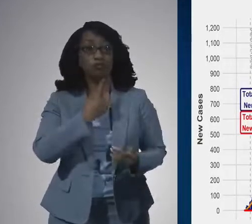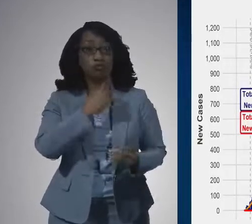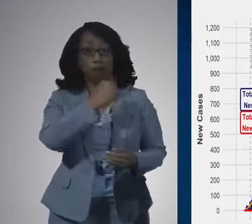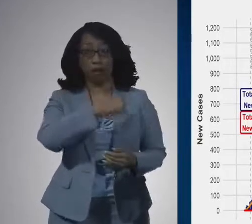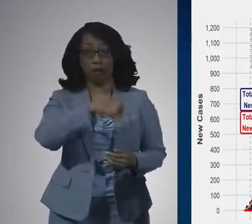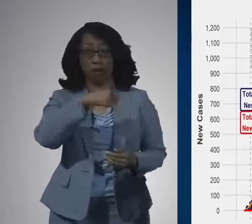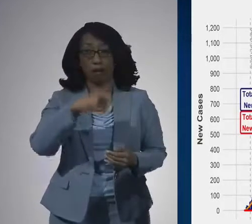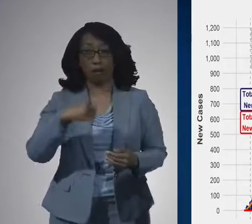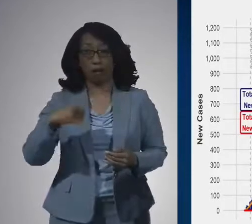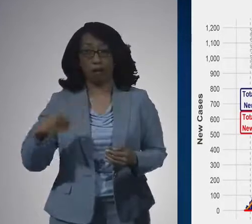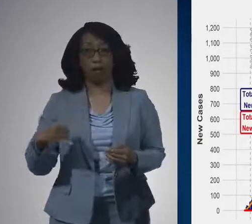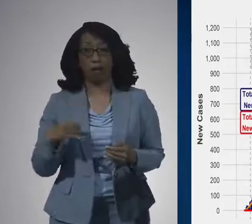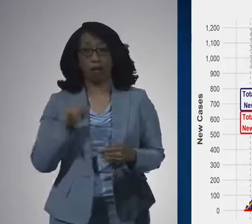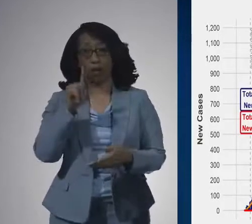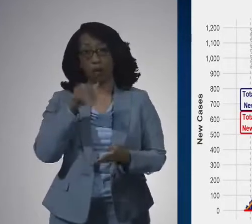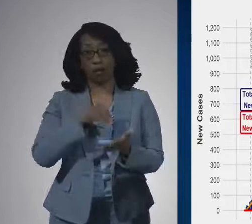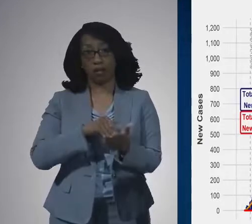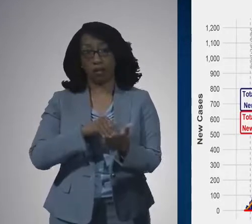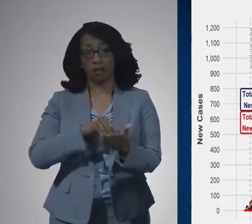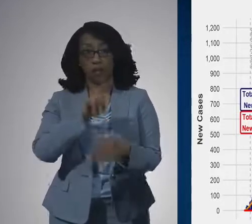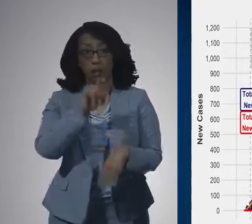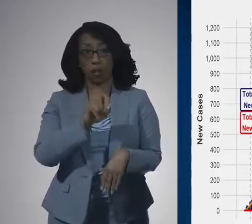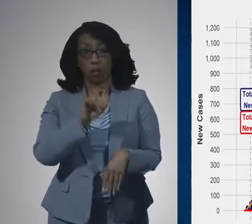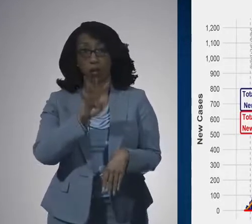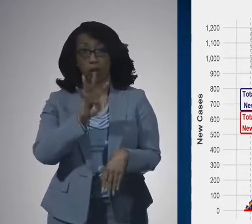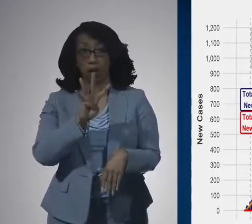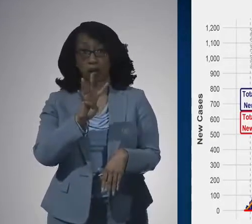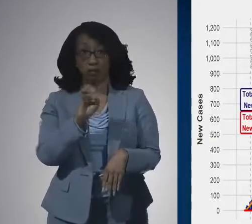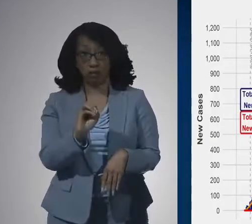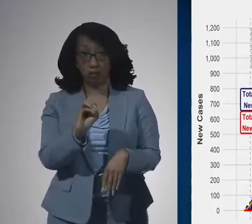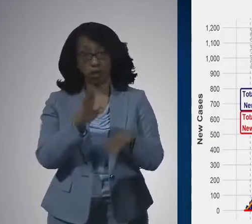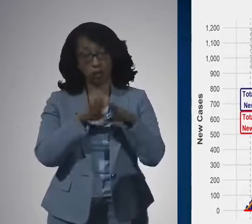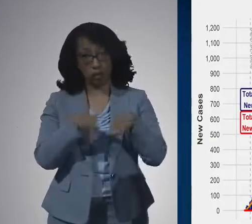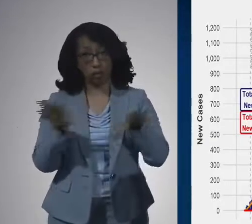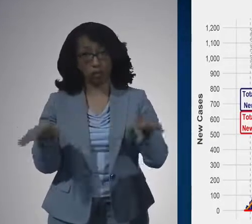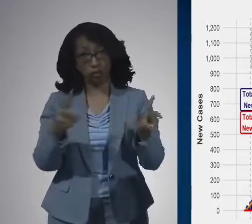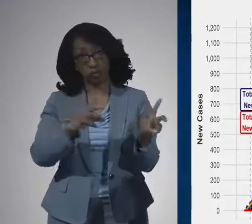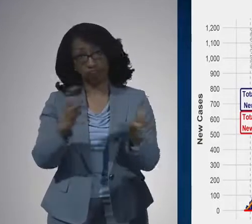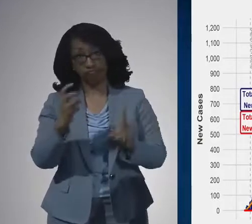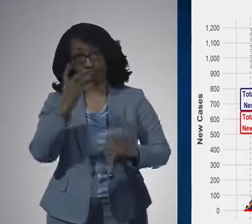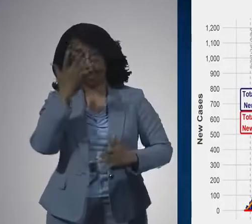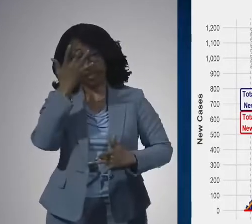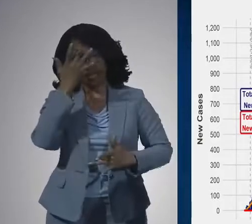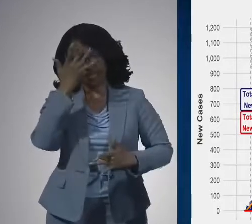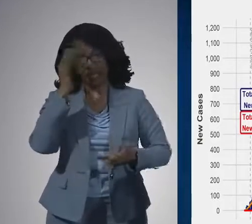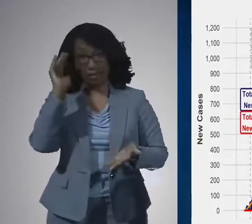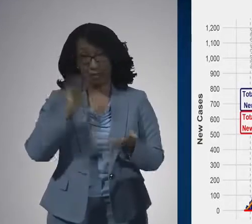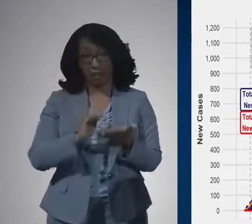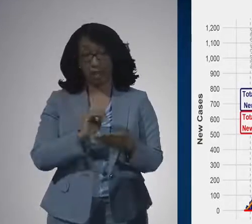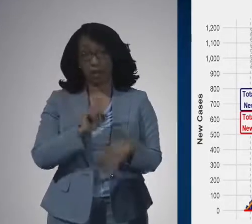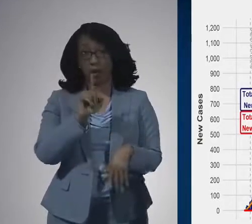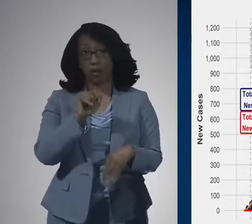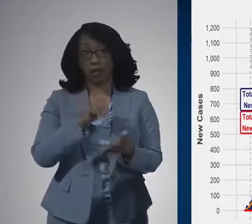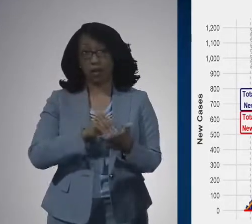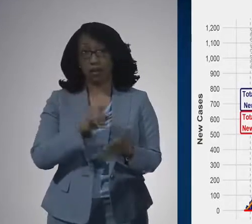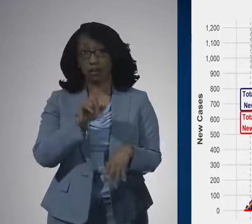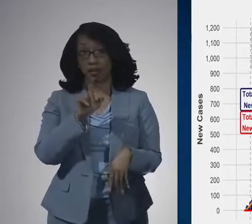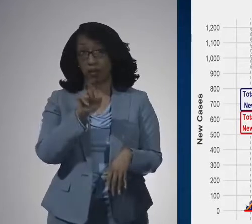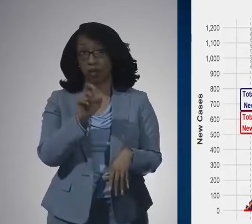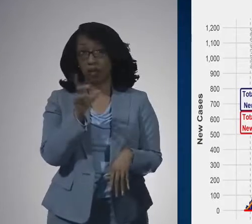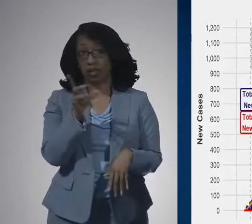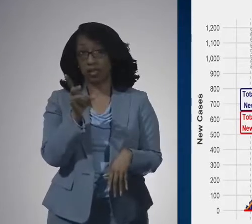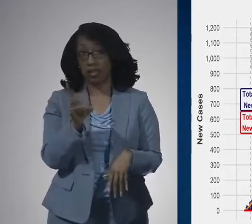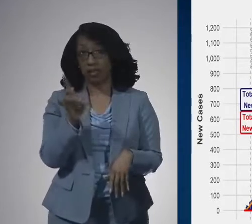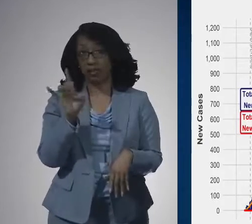we report 1,140 active pediatric cases, down from 1,788 last week